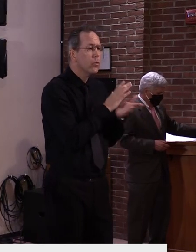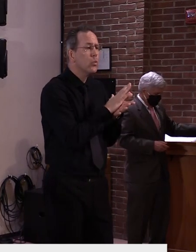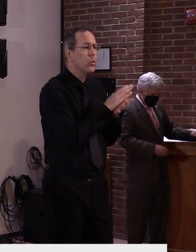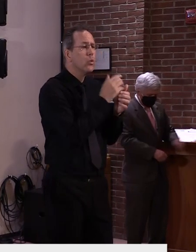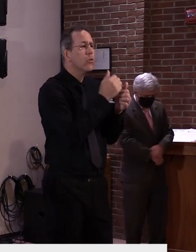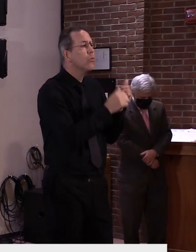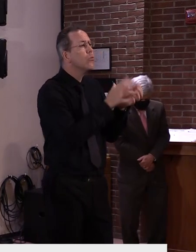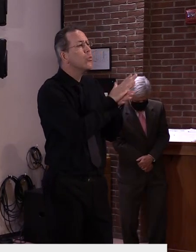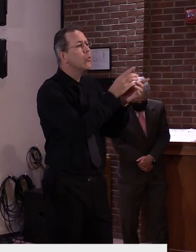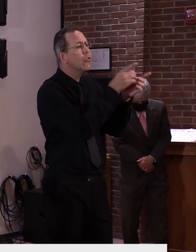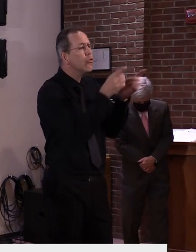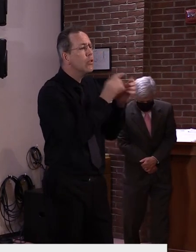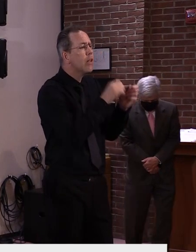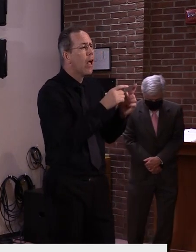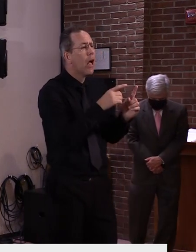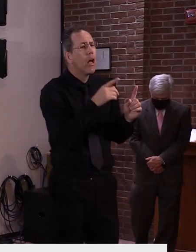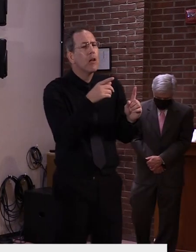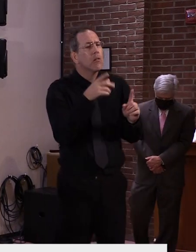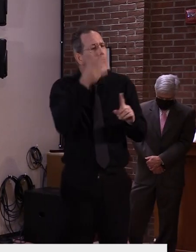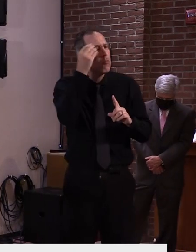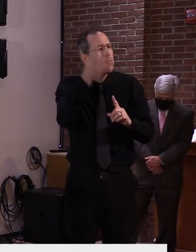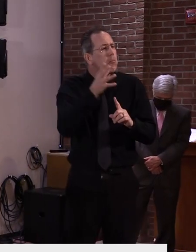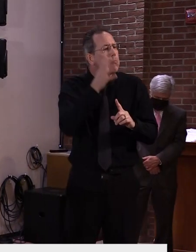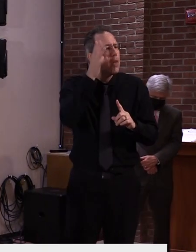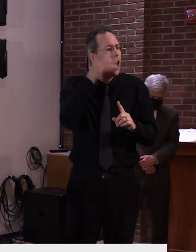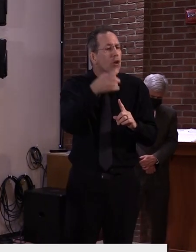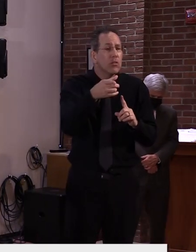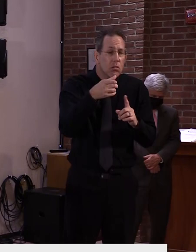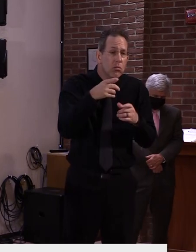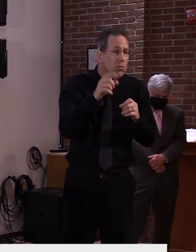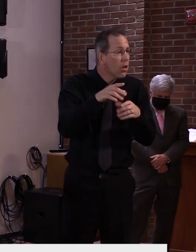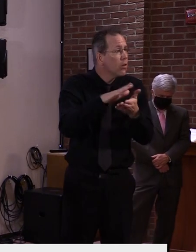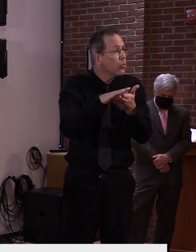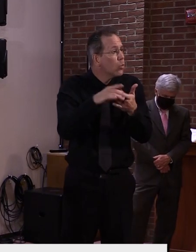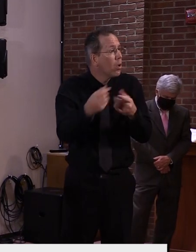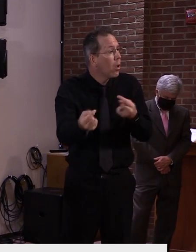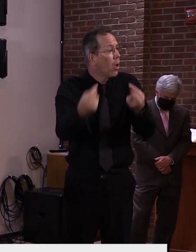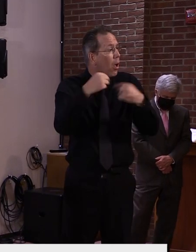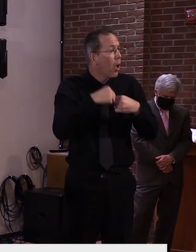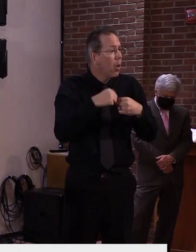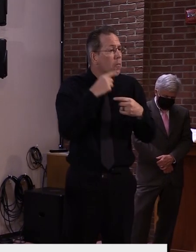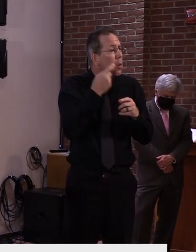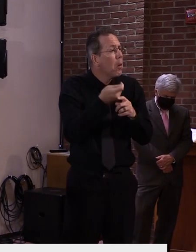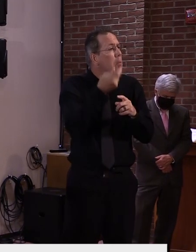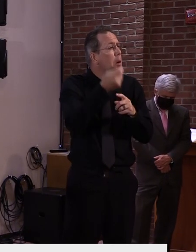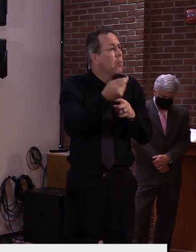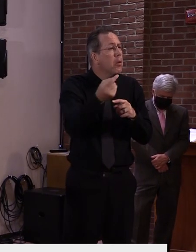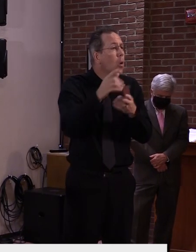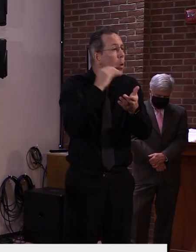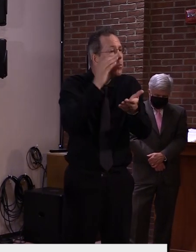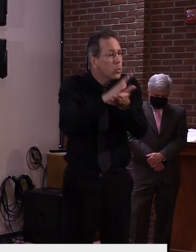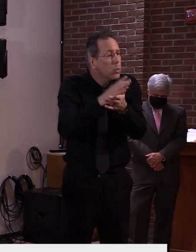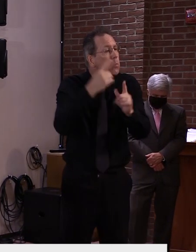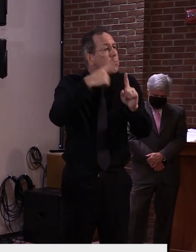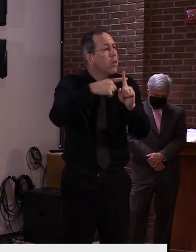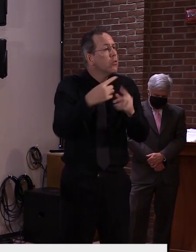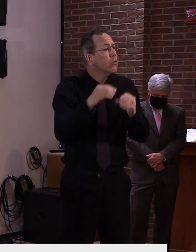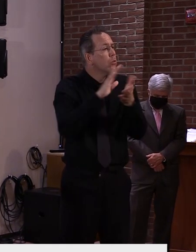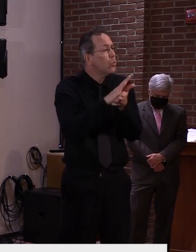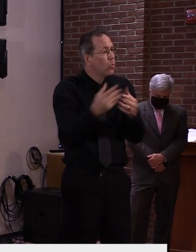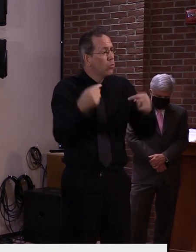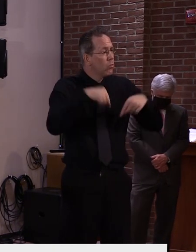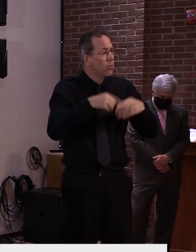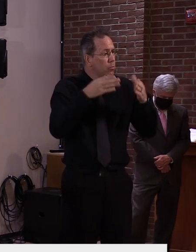of activities operated by the school, such as athletics or coming in for a one-off instruction on a certain course.